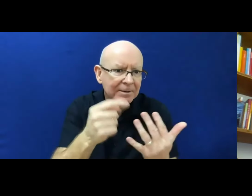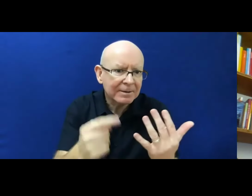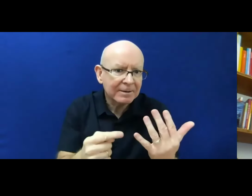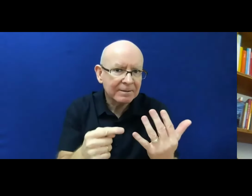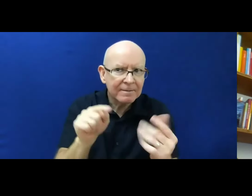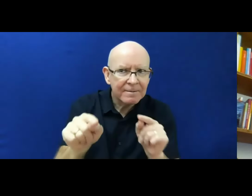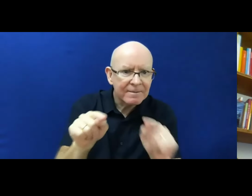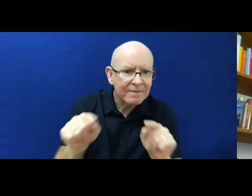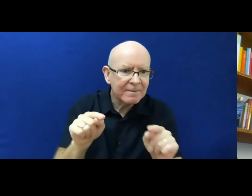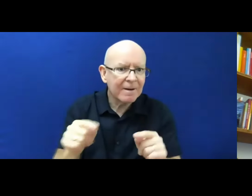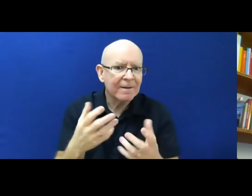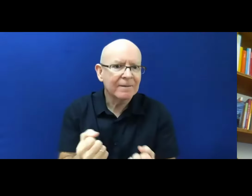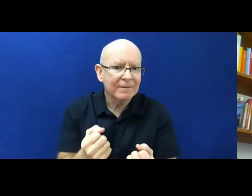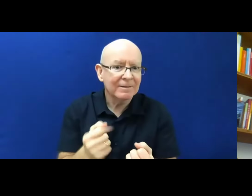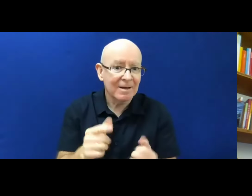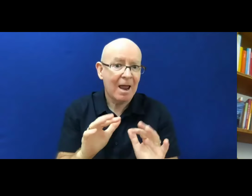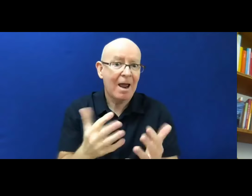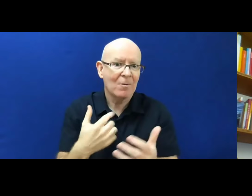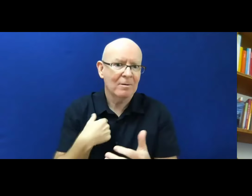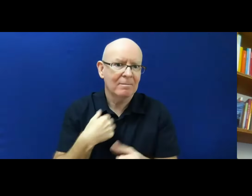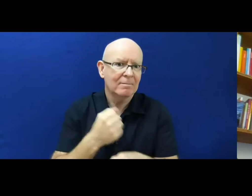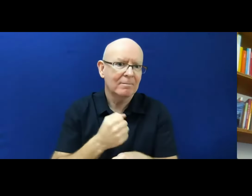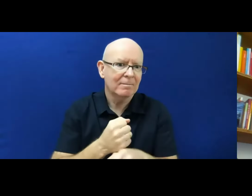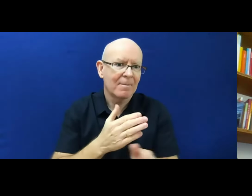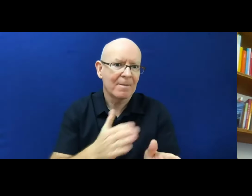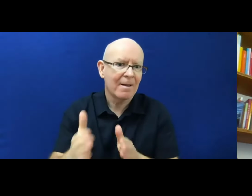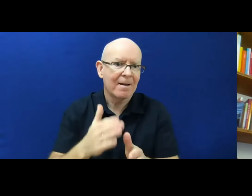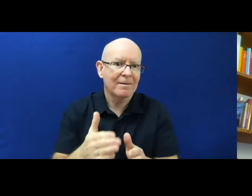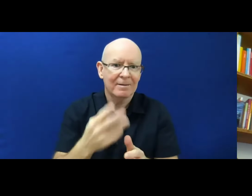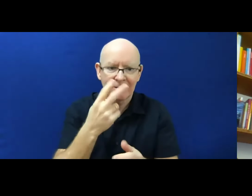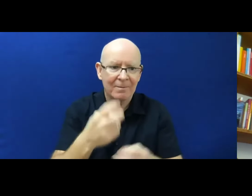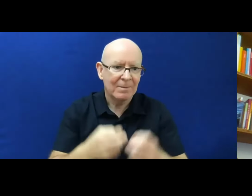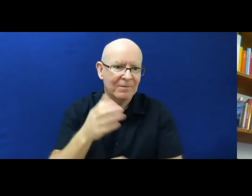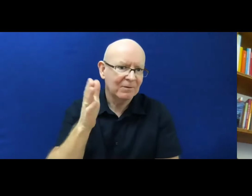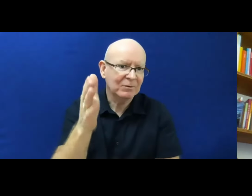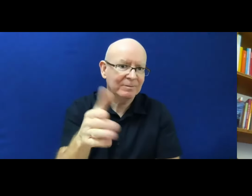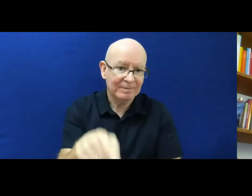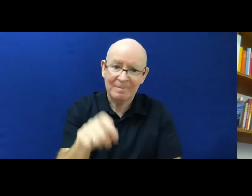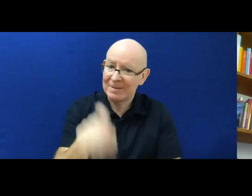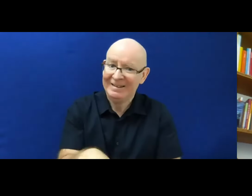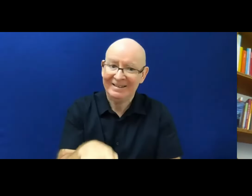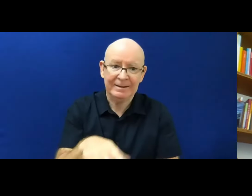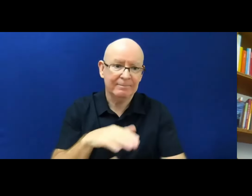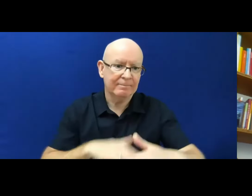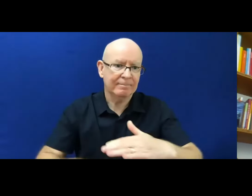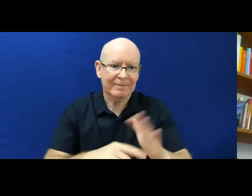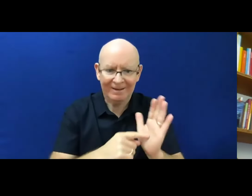looks fine if you look at the state party report. But the civil society, the disability community tells